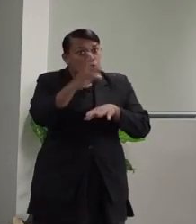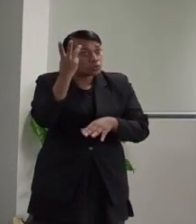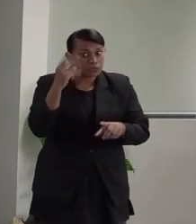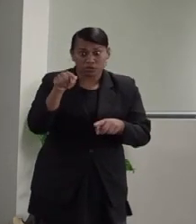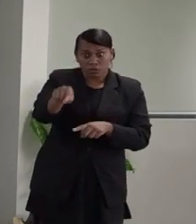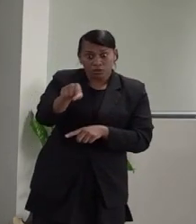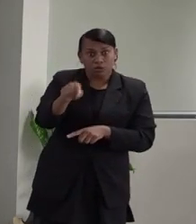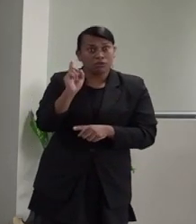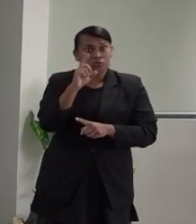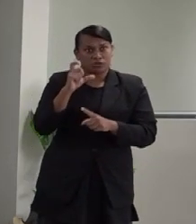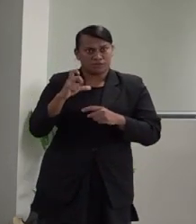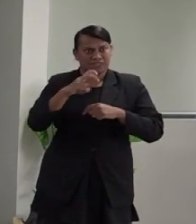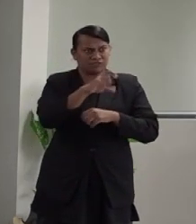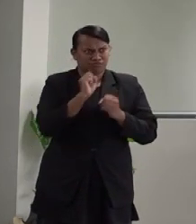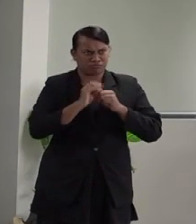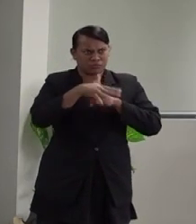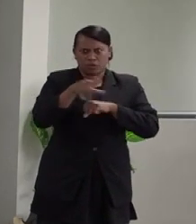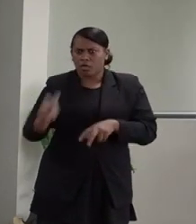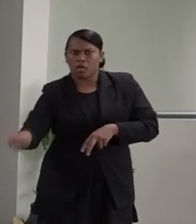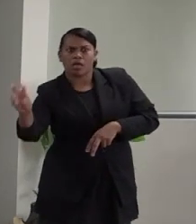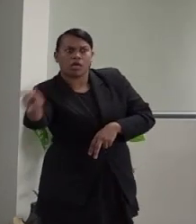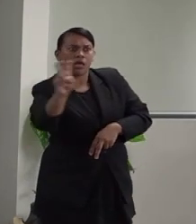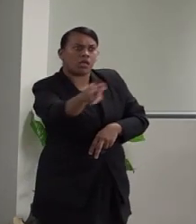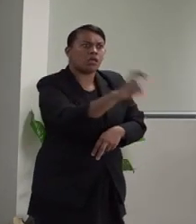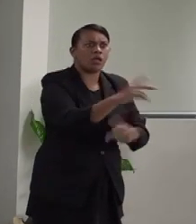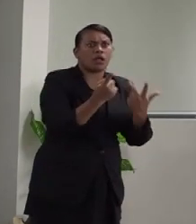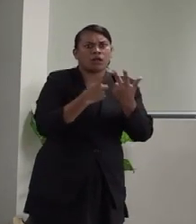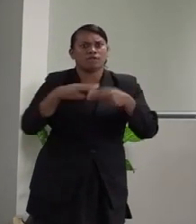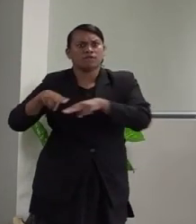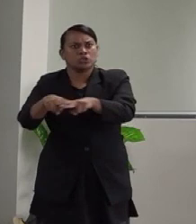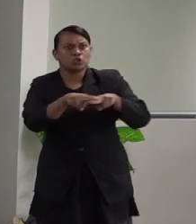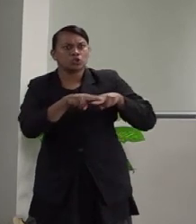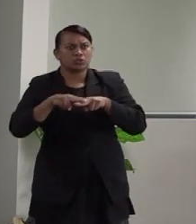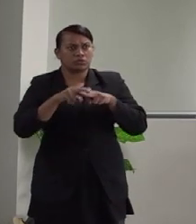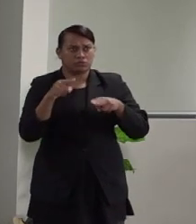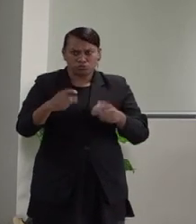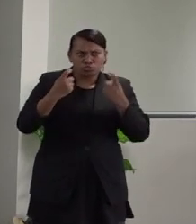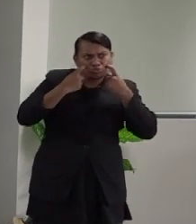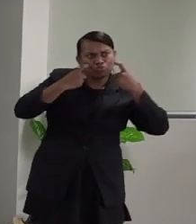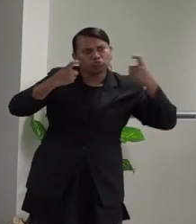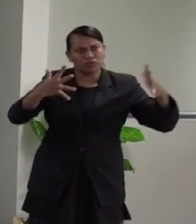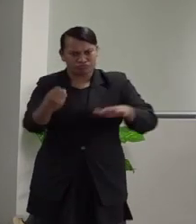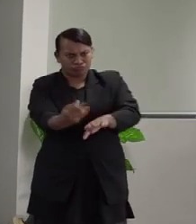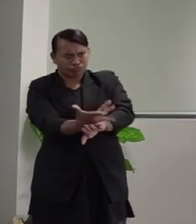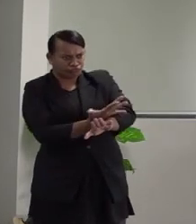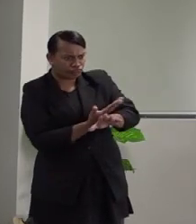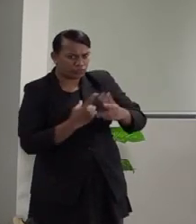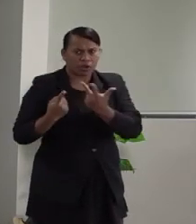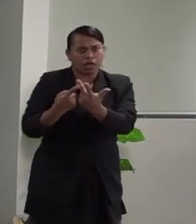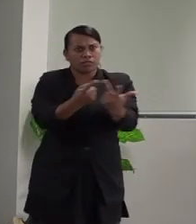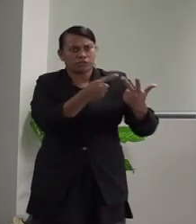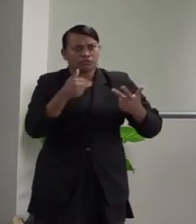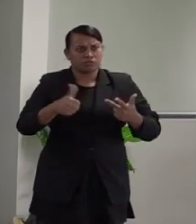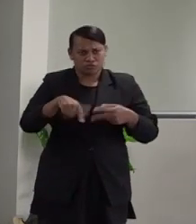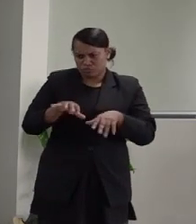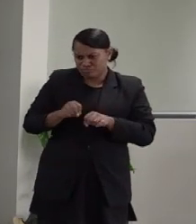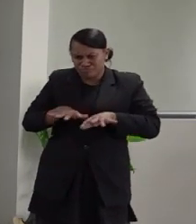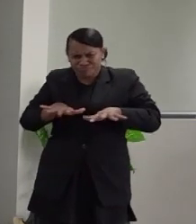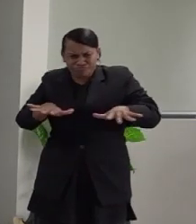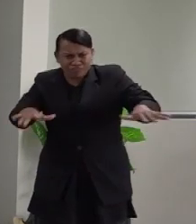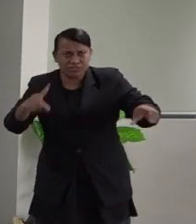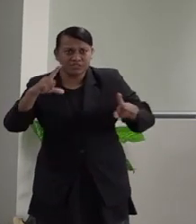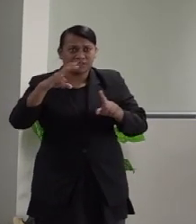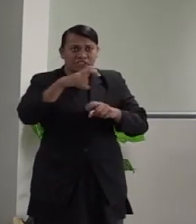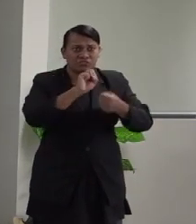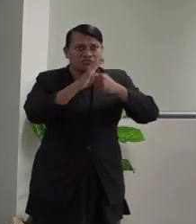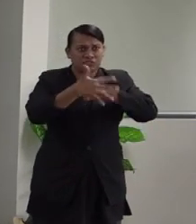other parts of Fiji, potentially exposing others and vastly complicating our